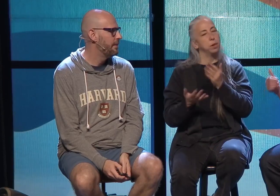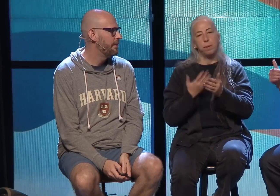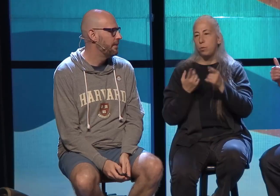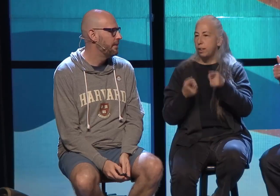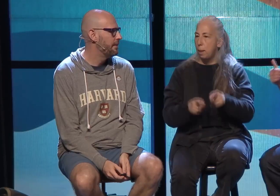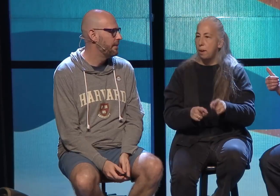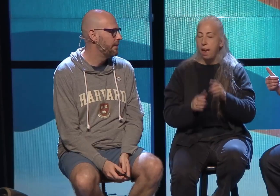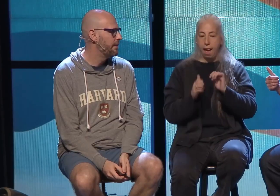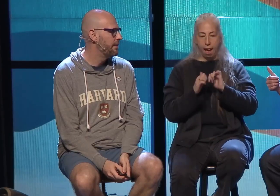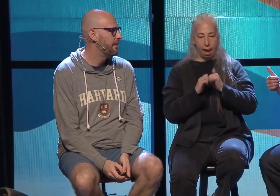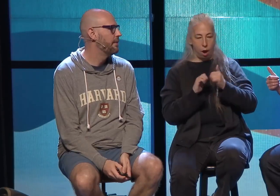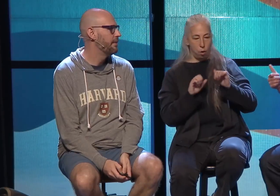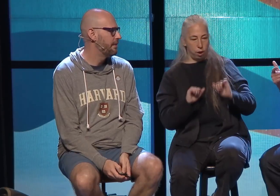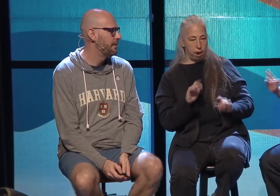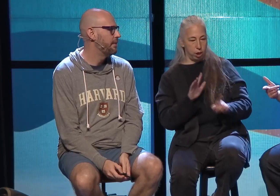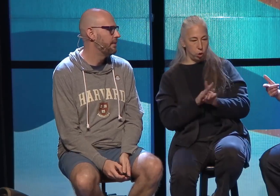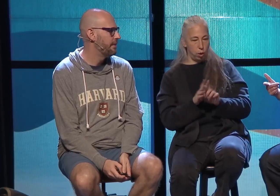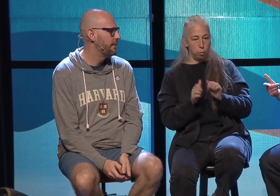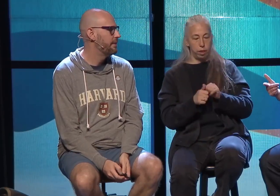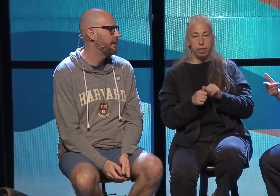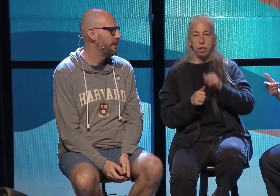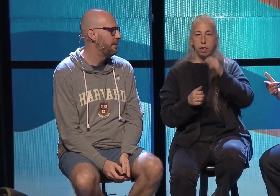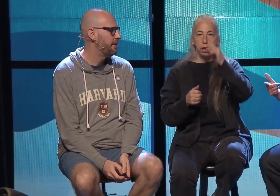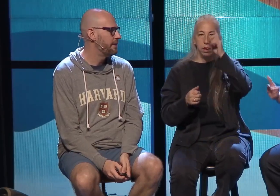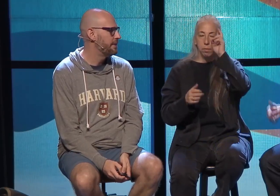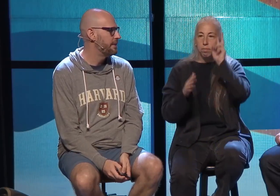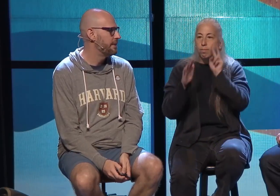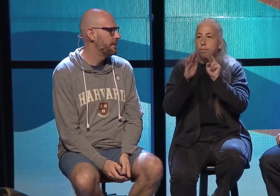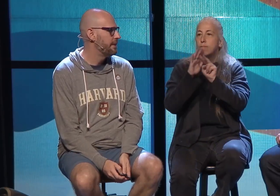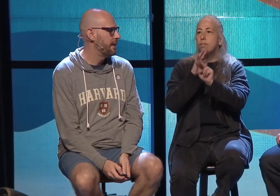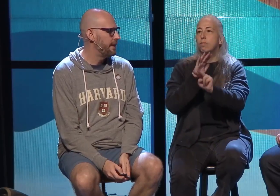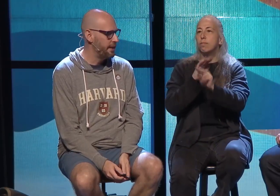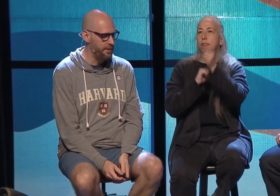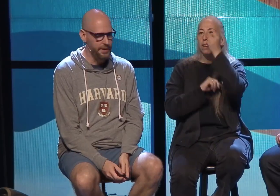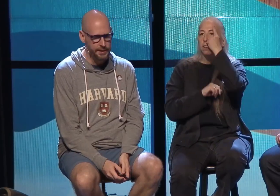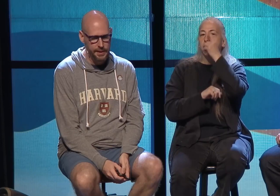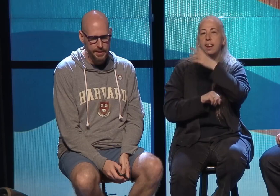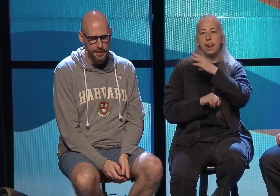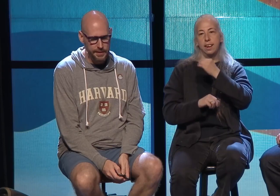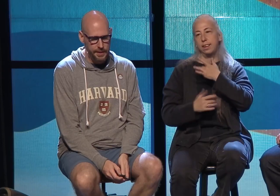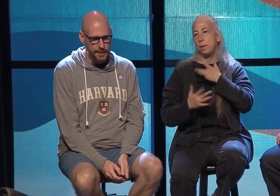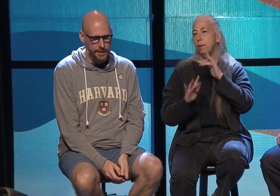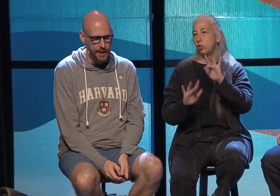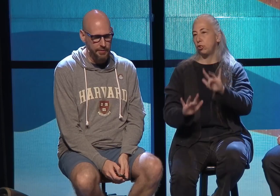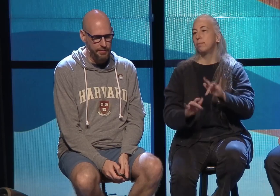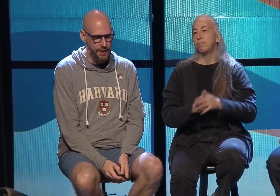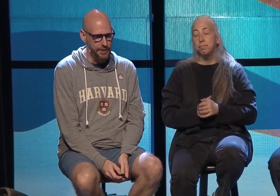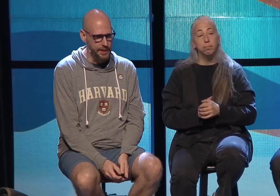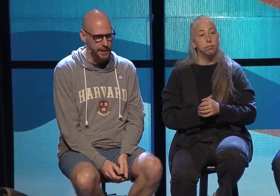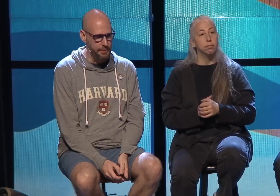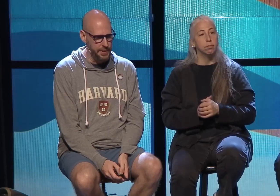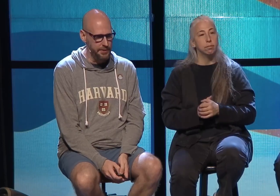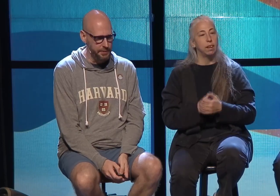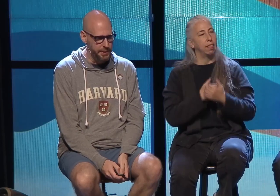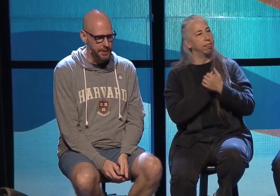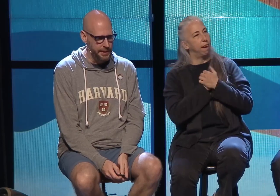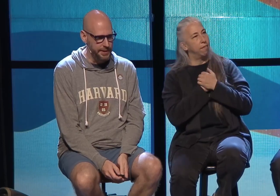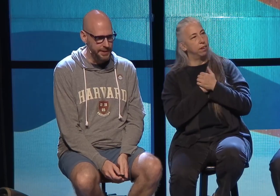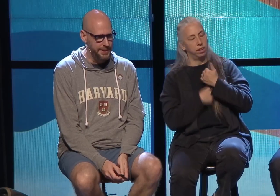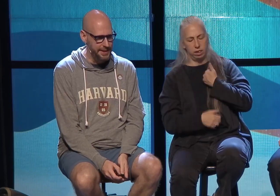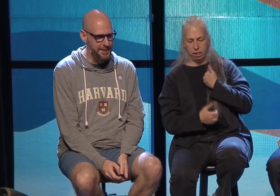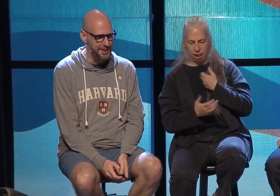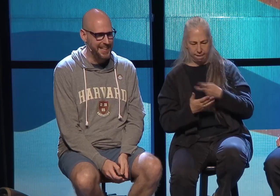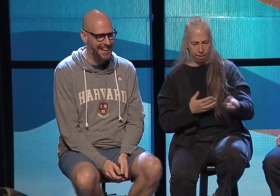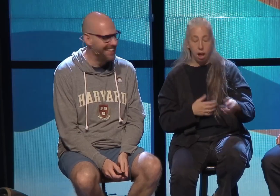how can I show up with insight and compassion? I love it. I love it. I have failed at that miserably. I do